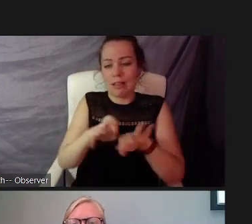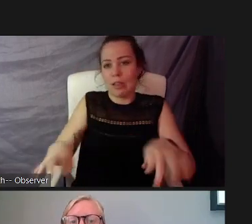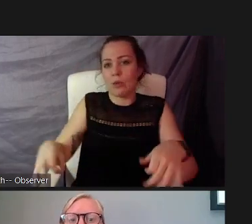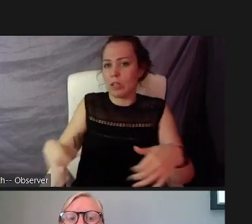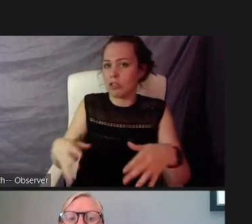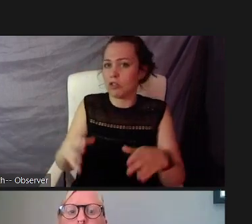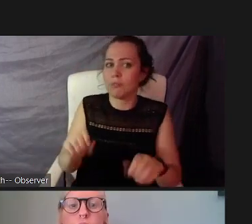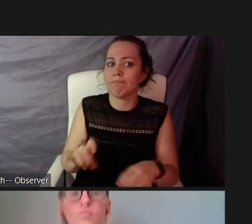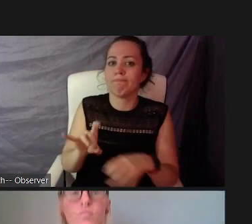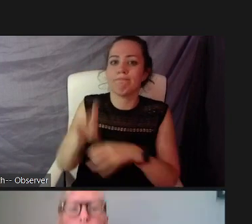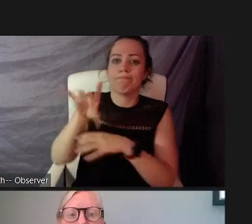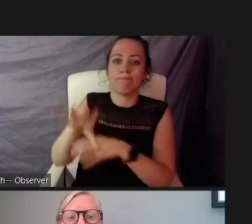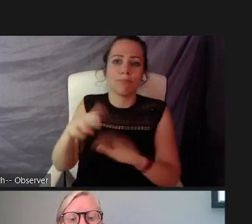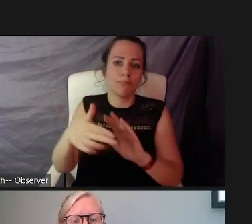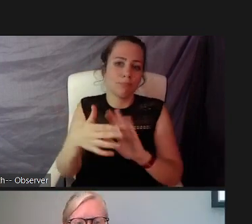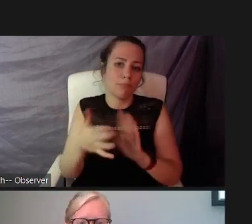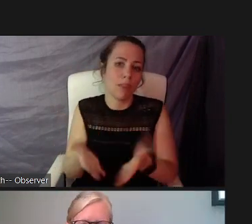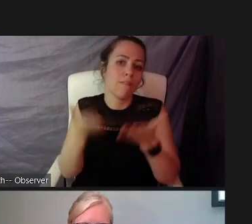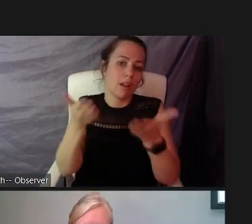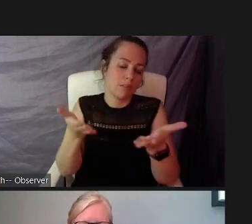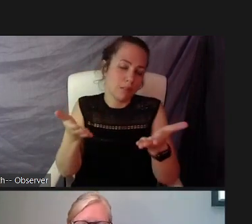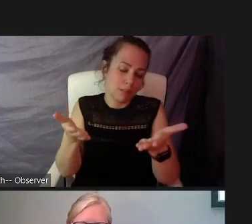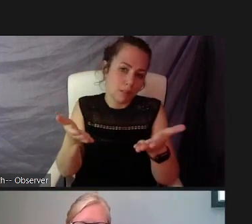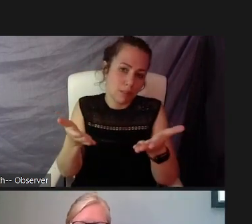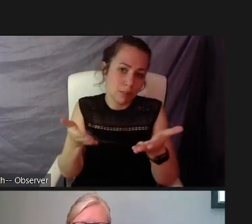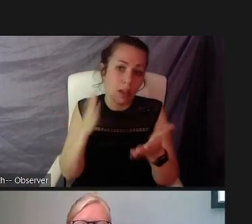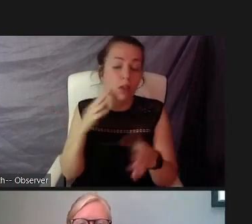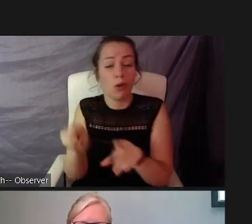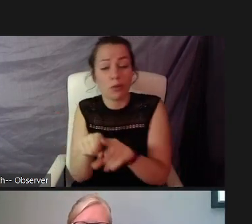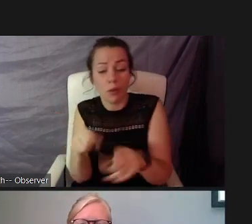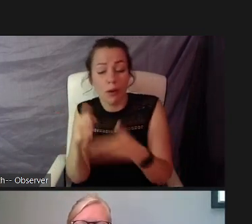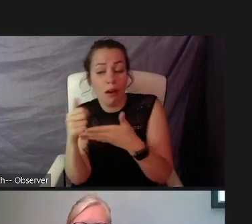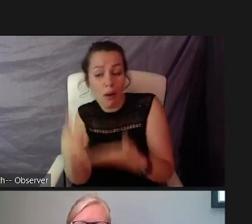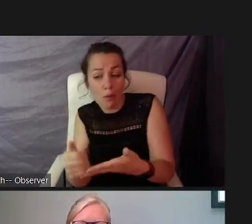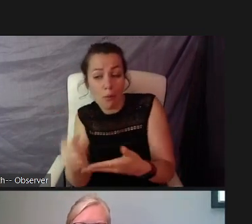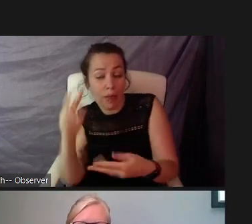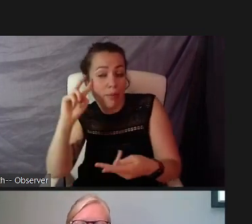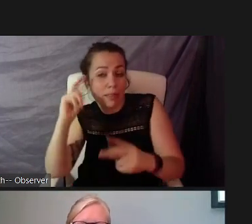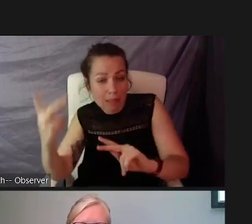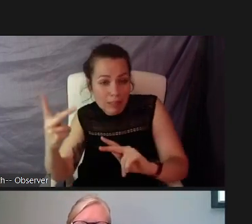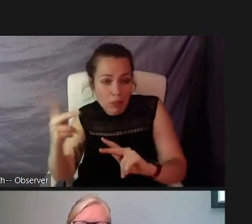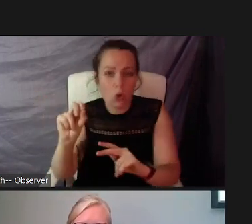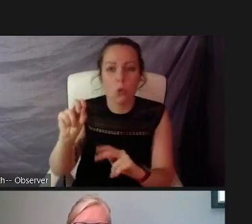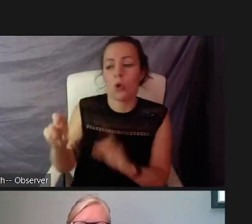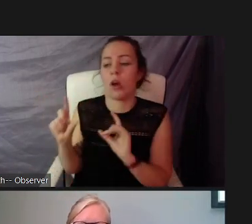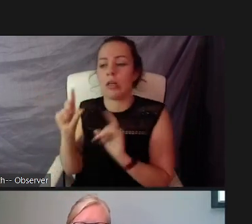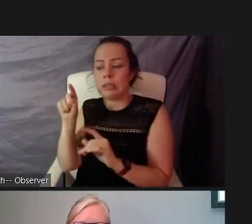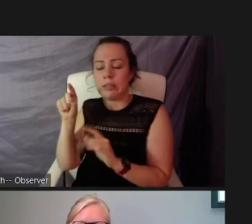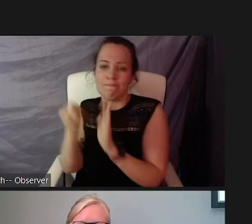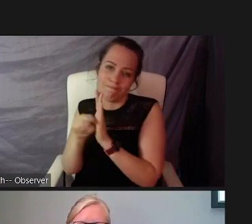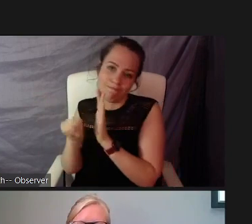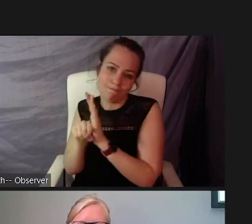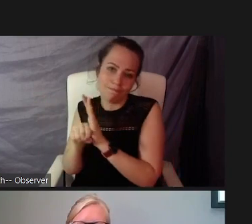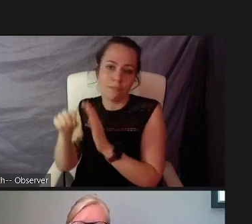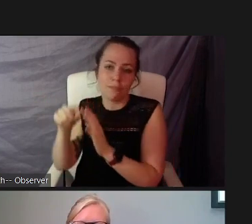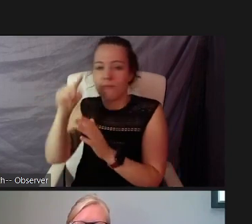any misconceptions or rumors or misinformation that's been spreading. So I would encourage everyone